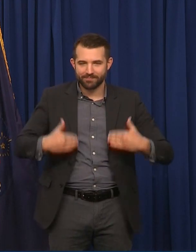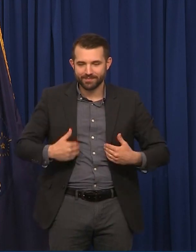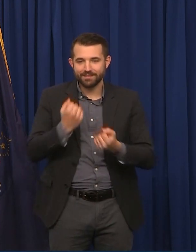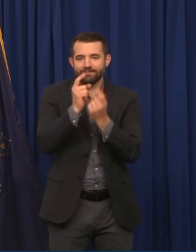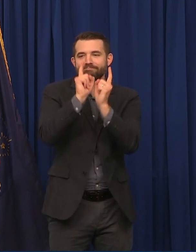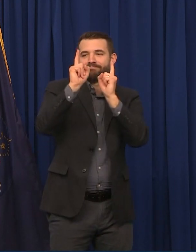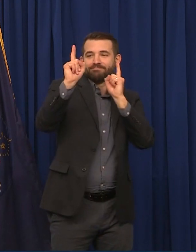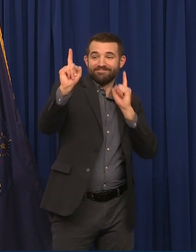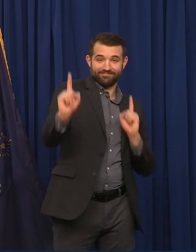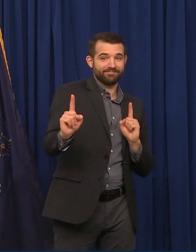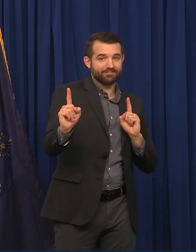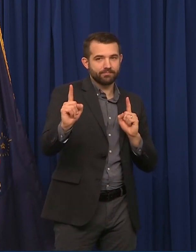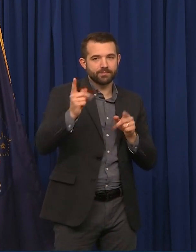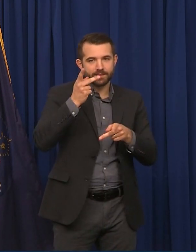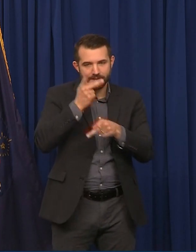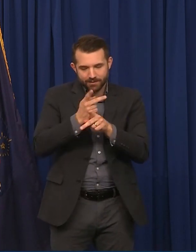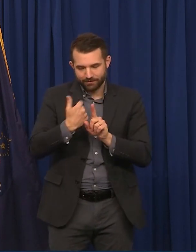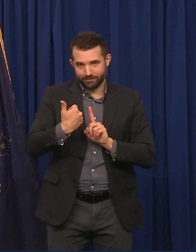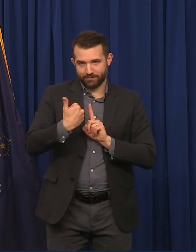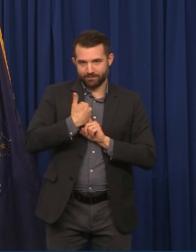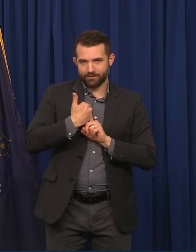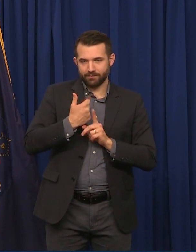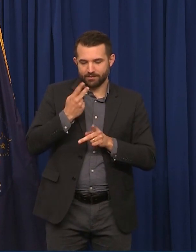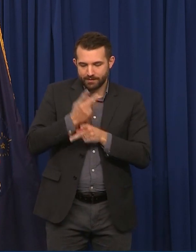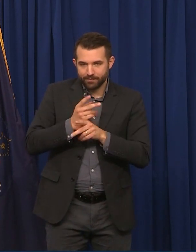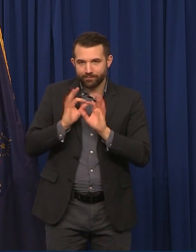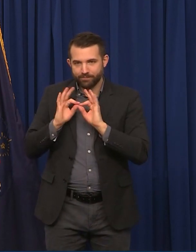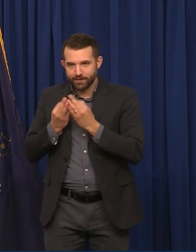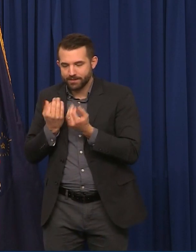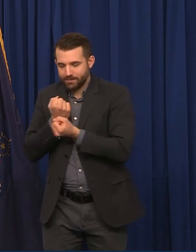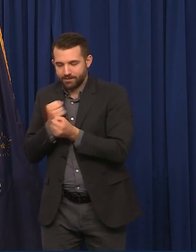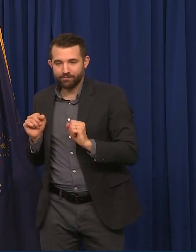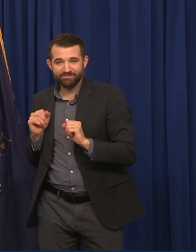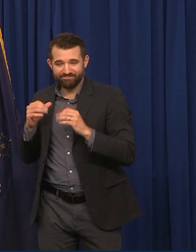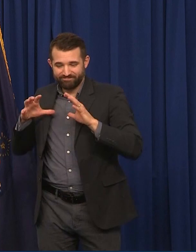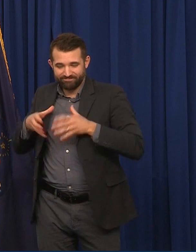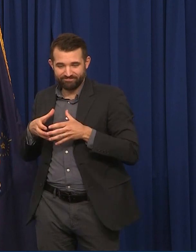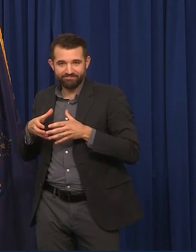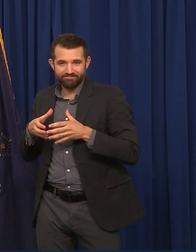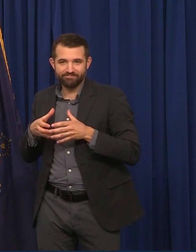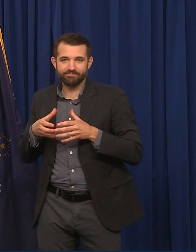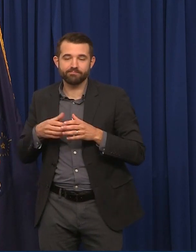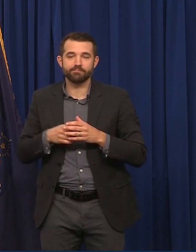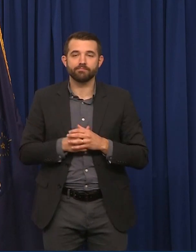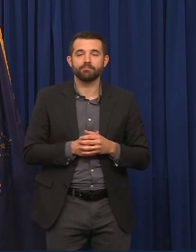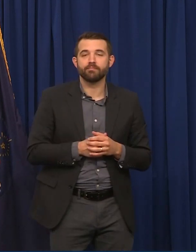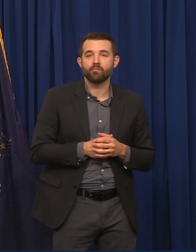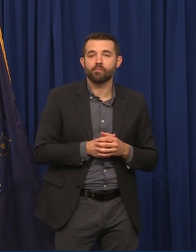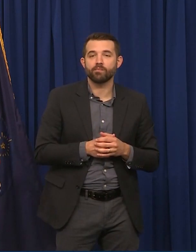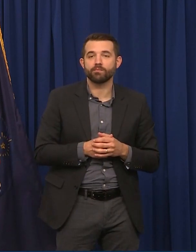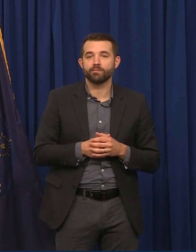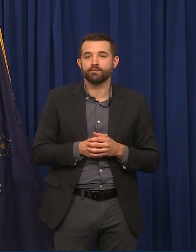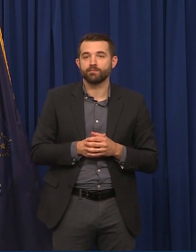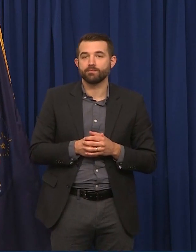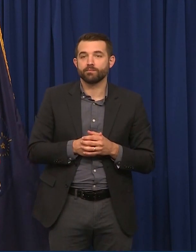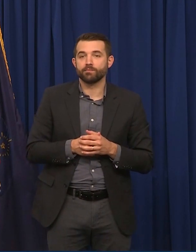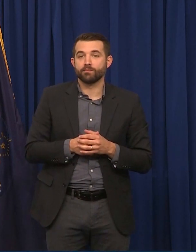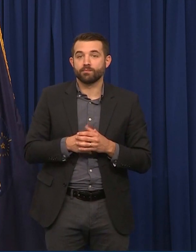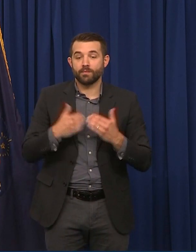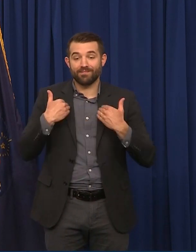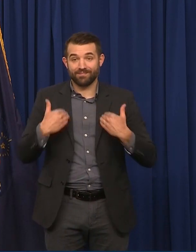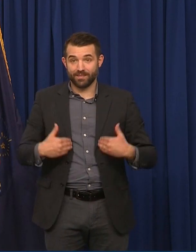families safe, by engaging in that social distancing, that physical distancing, but remaining socially